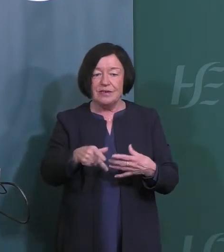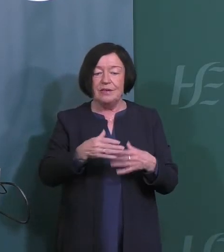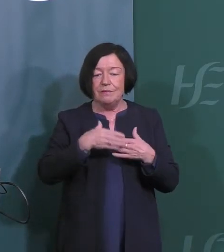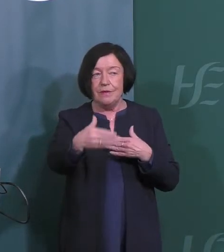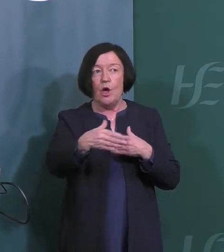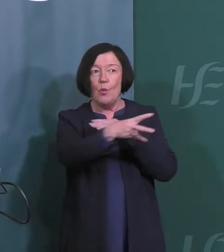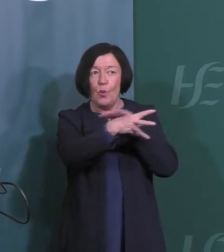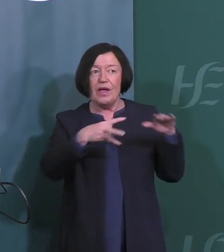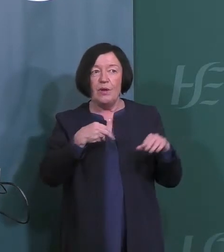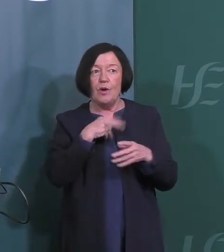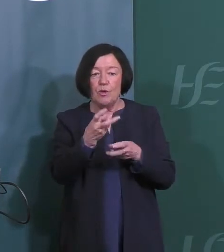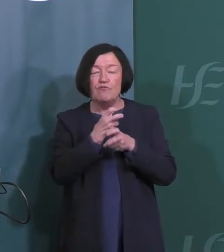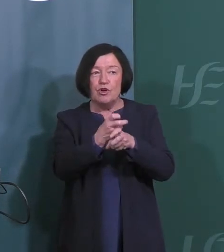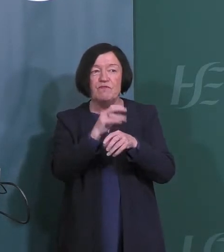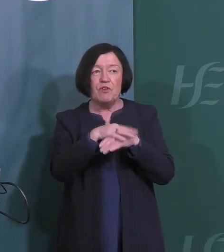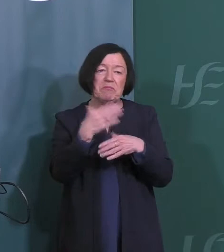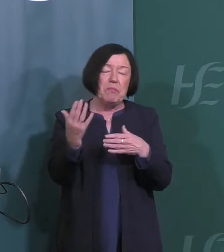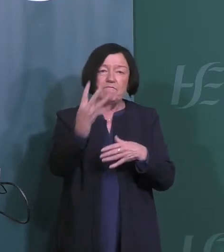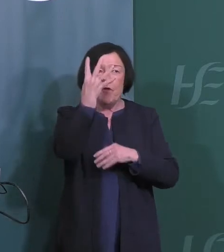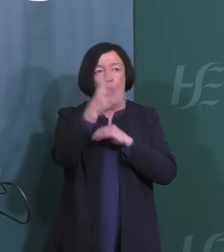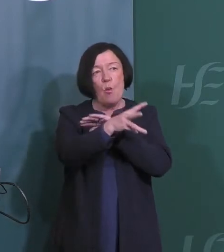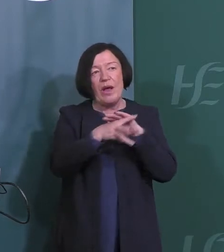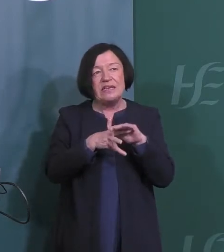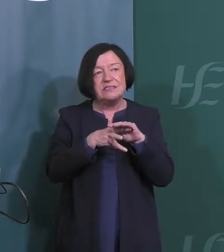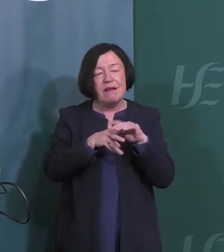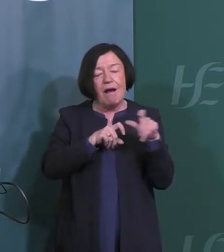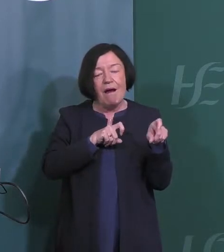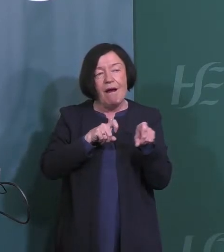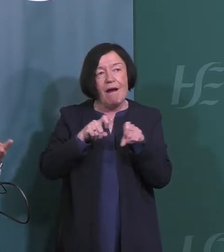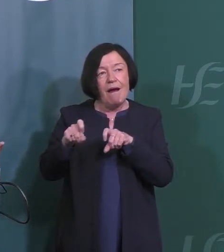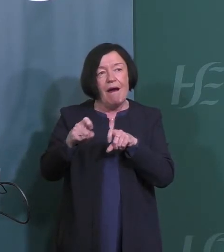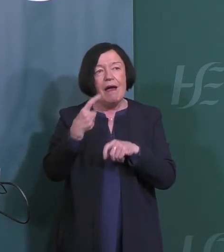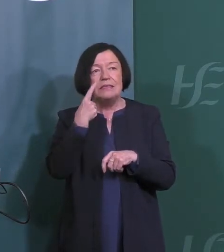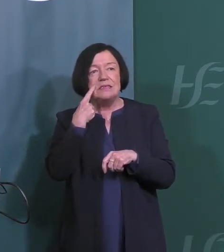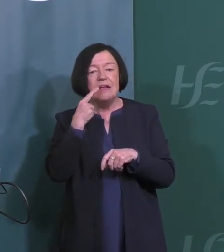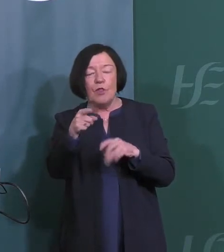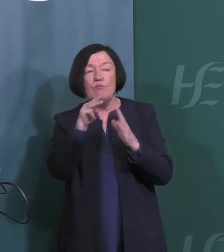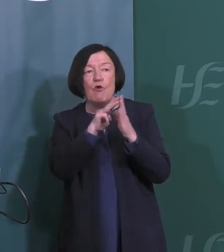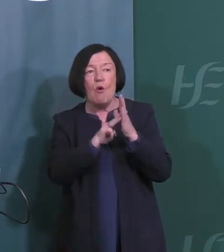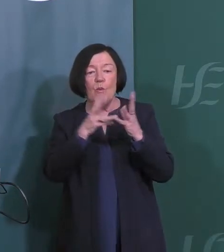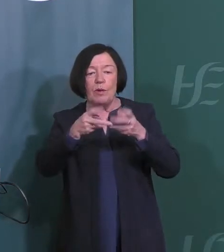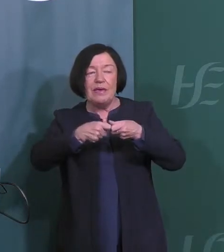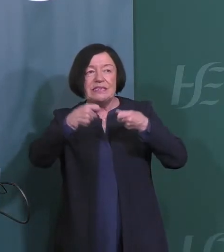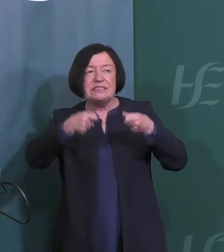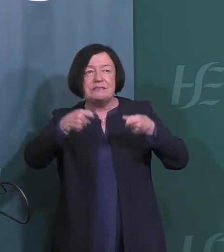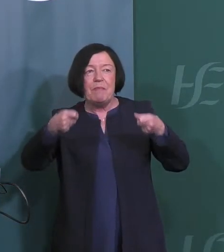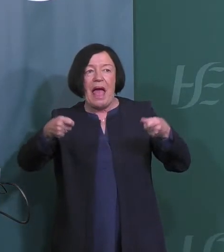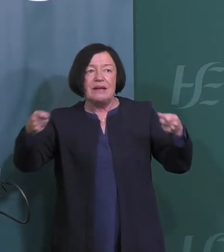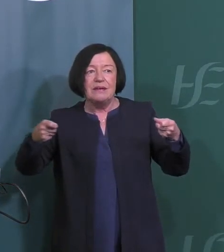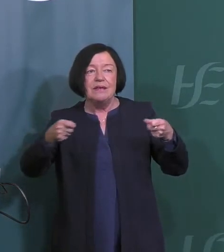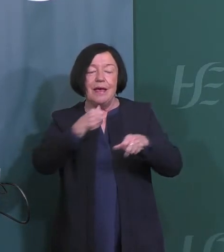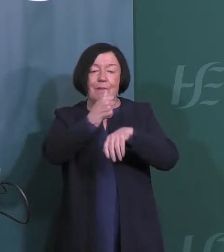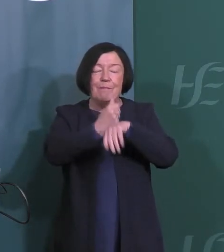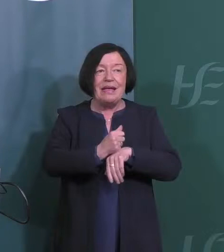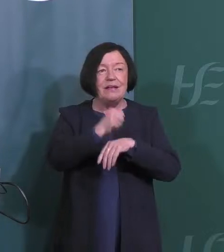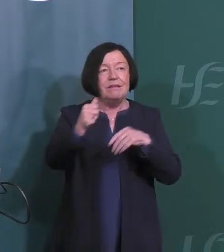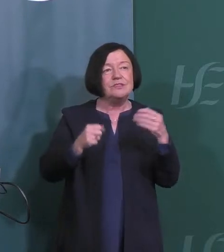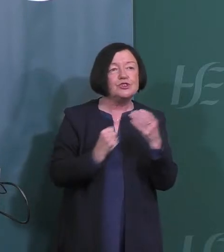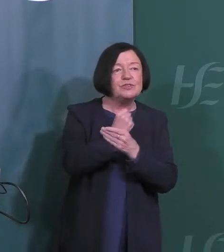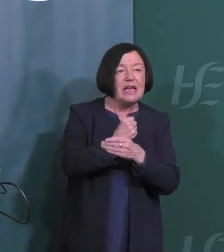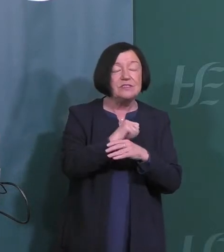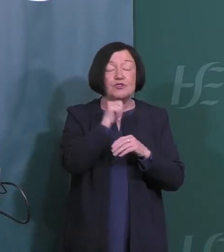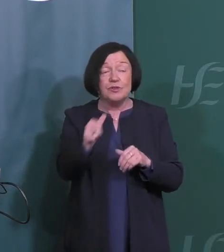coming weeks. We intend to run them for a minimum of 4 weeks and then look to whether the programme gets expanded further based on the success or